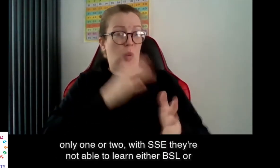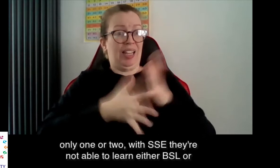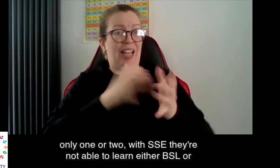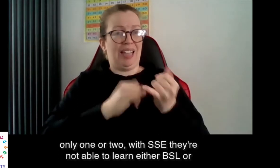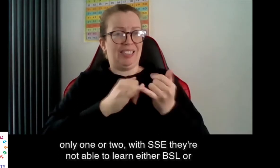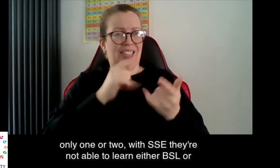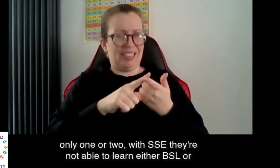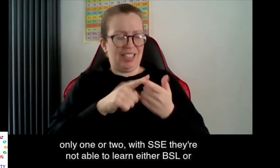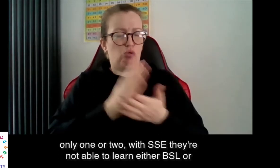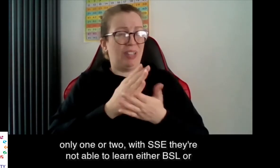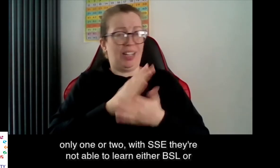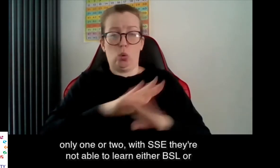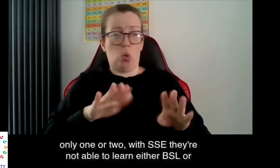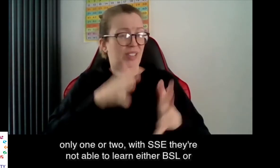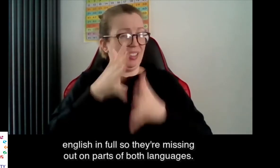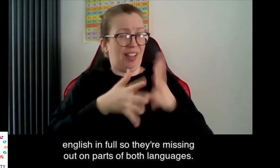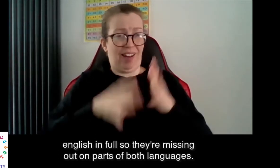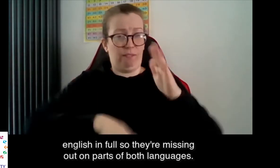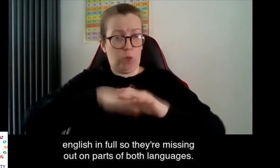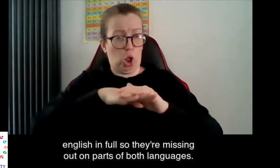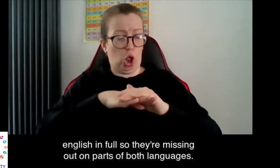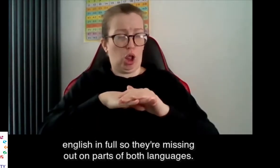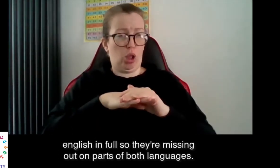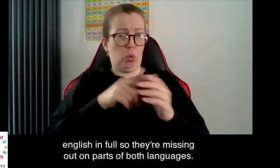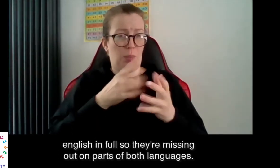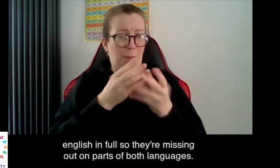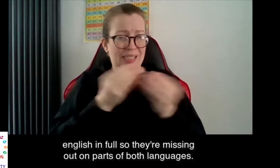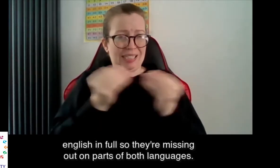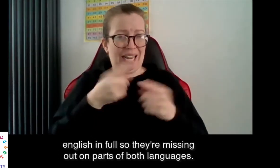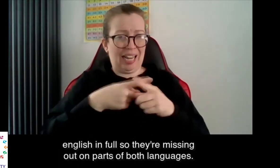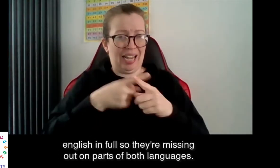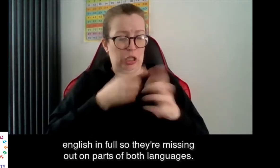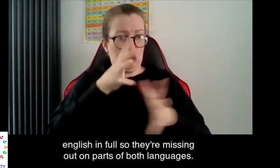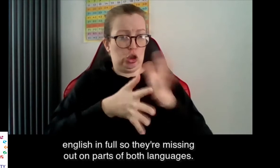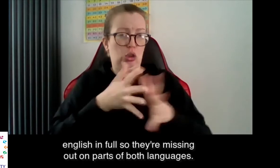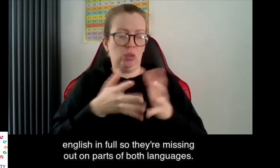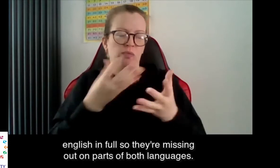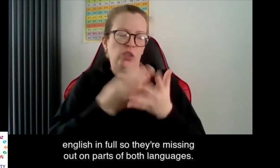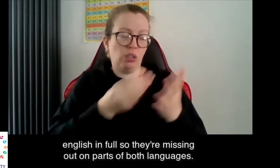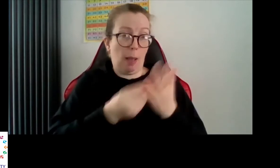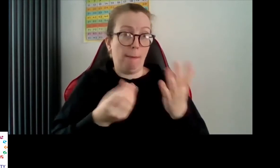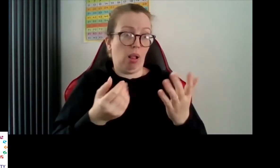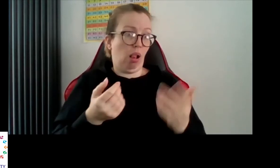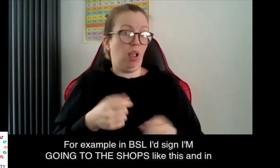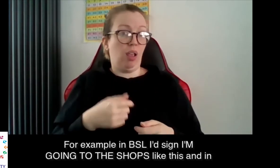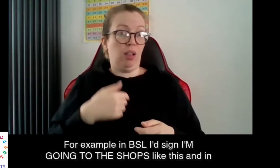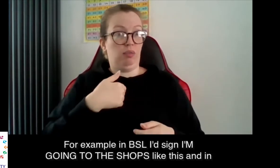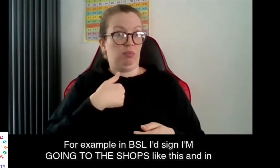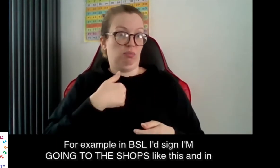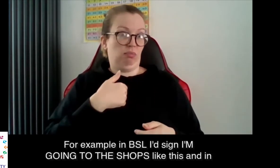to learn either BSL or English in full. So they're missing out on parts of both languages. For example, in BSL